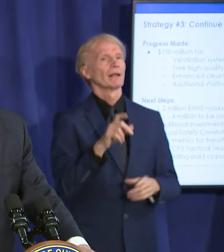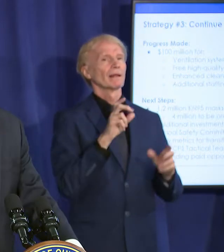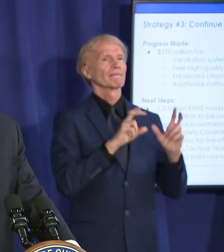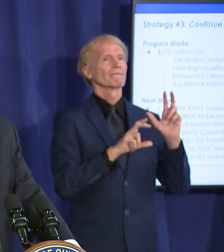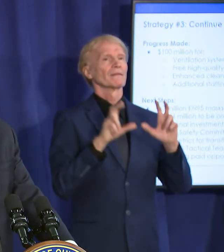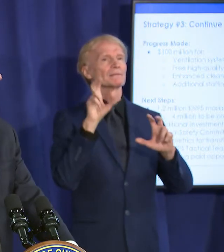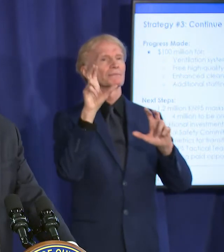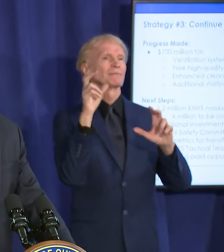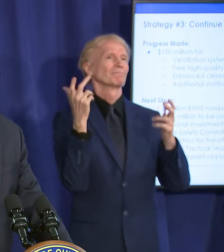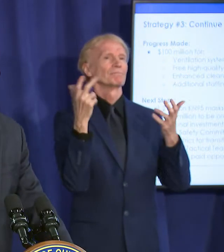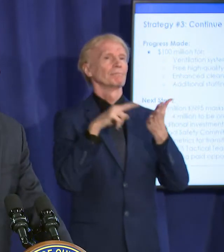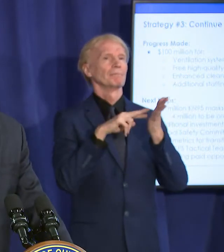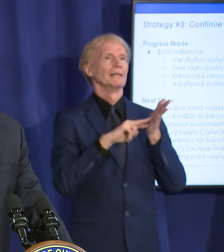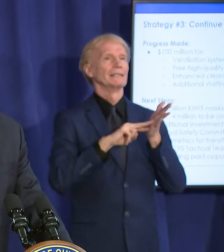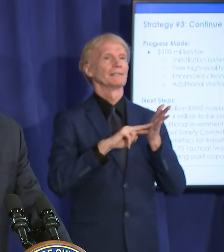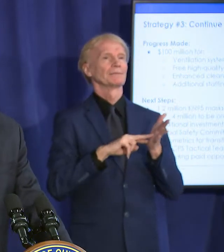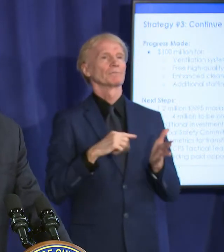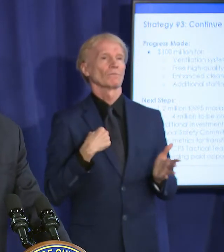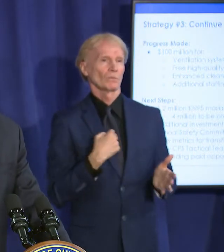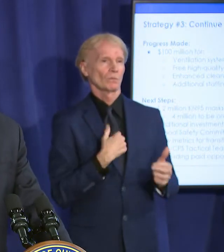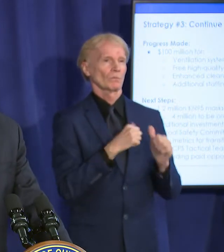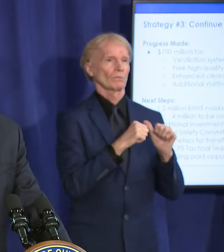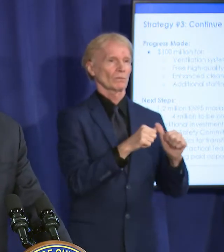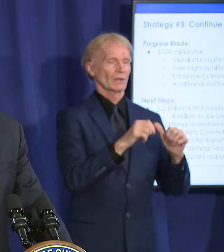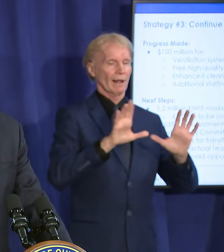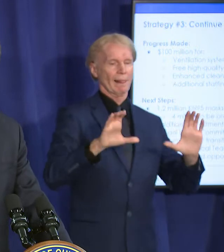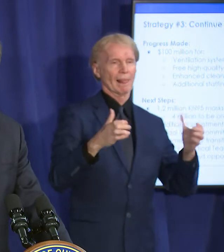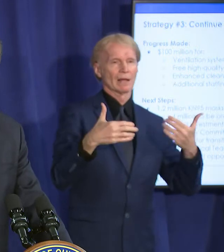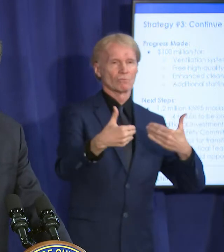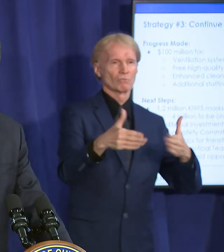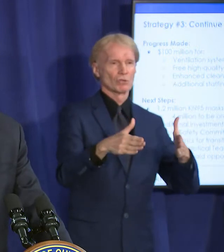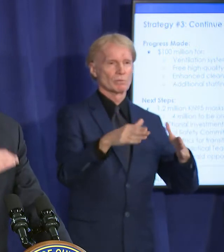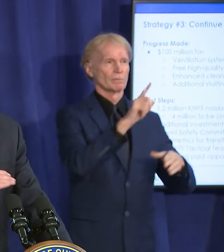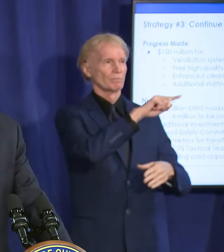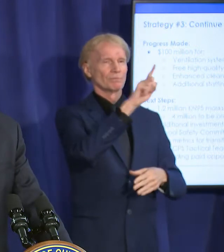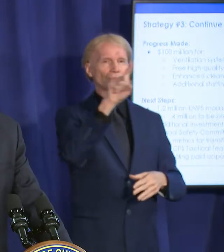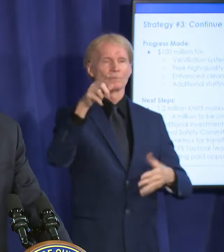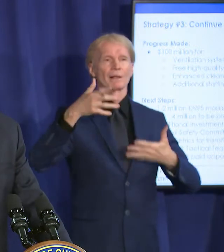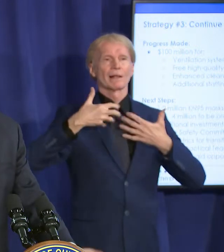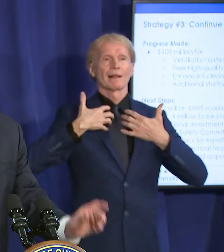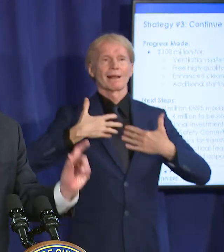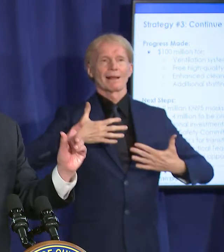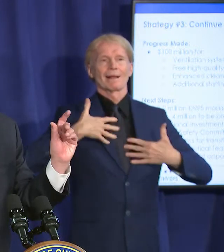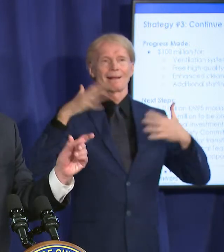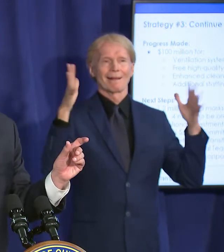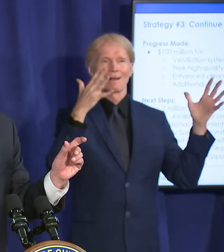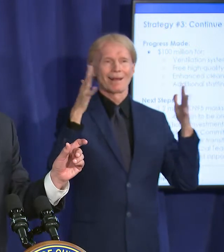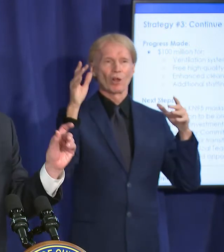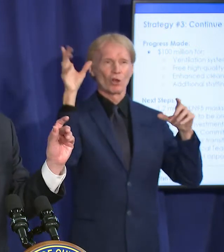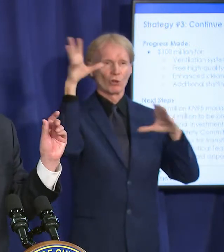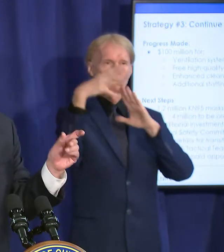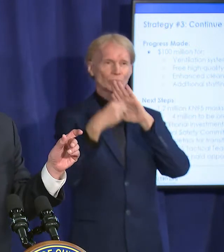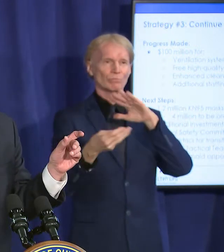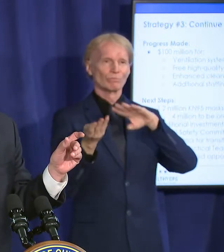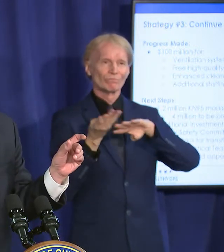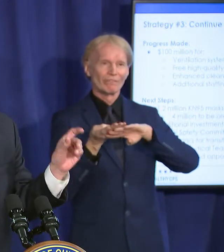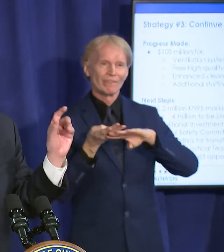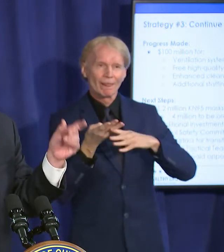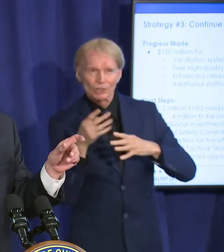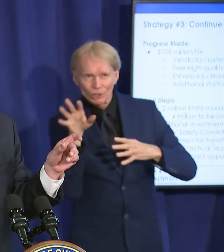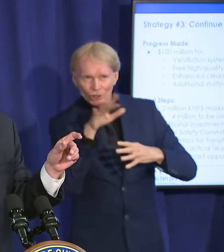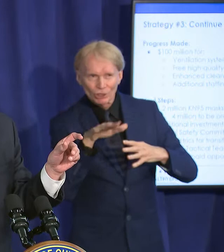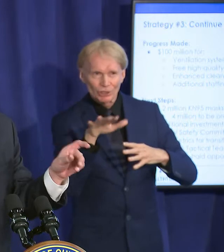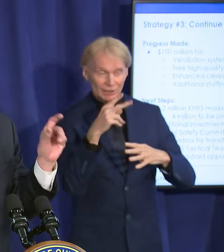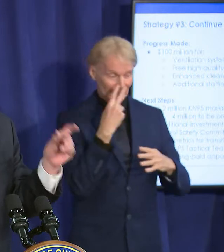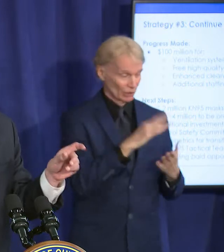website, go classroom by classroom, and assess the ventilation of any of our classrooms, any school. If there's ever a school that is